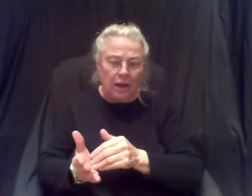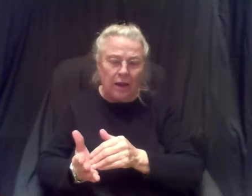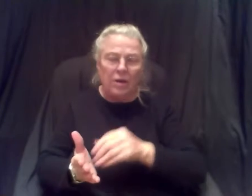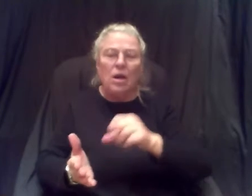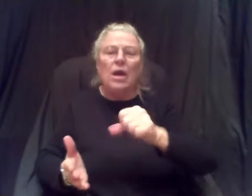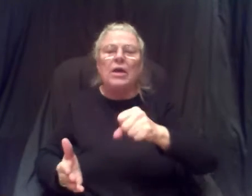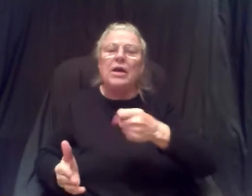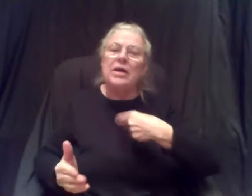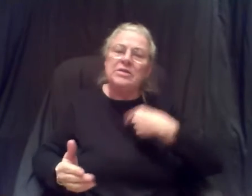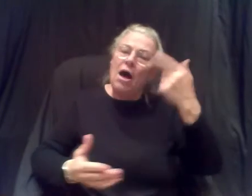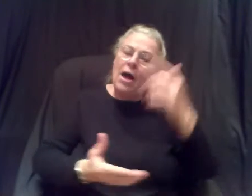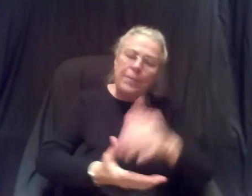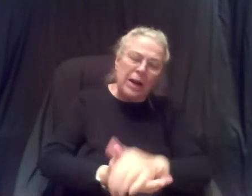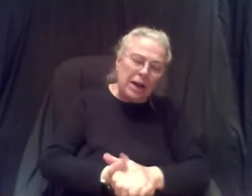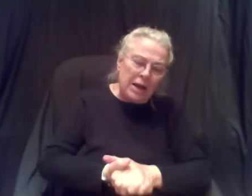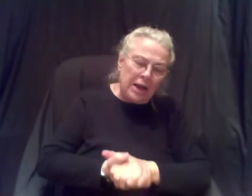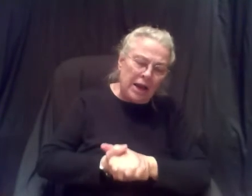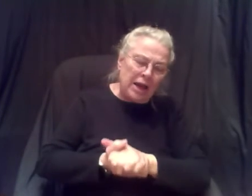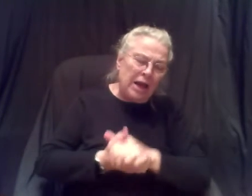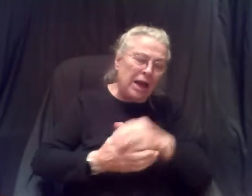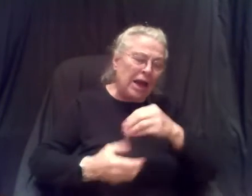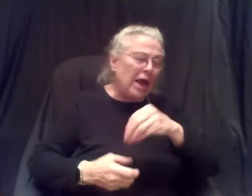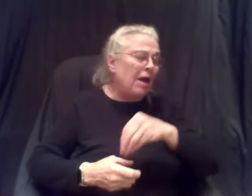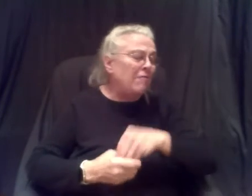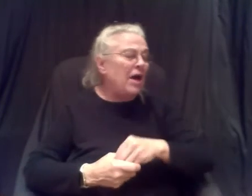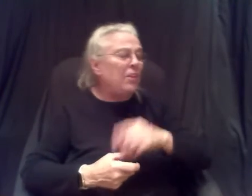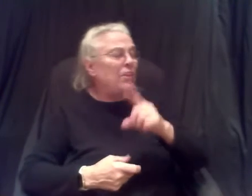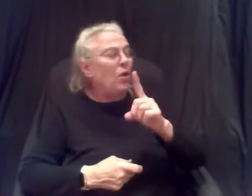again. Yes, I believe in the